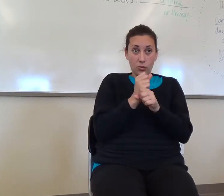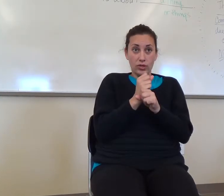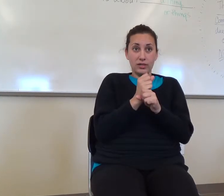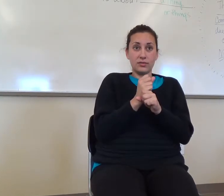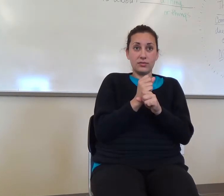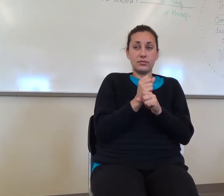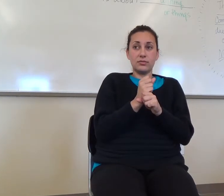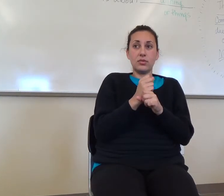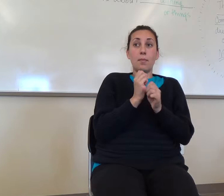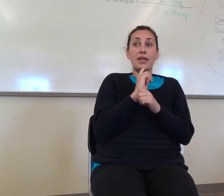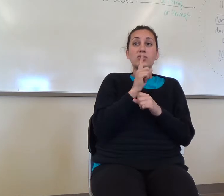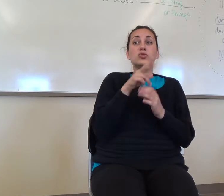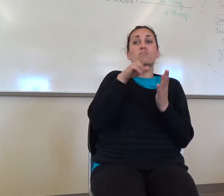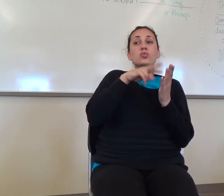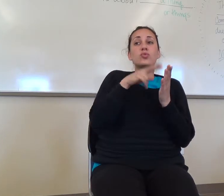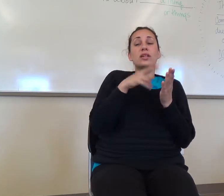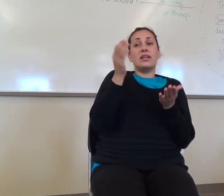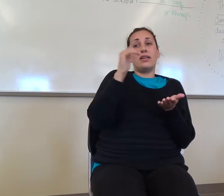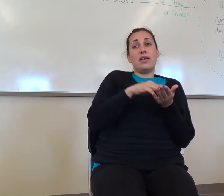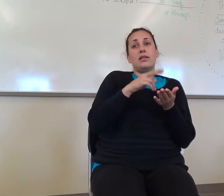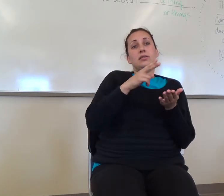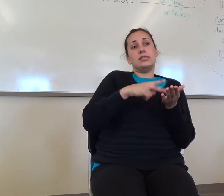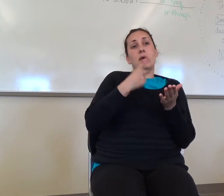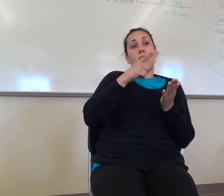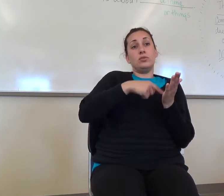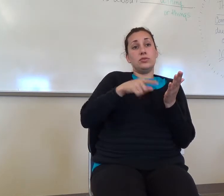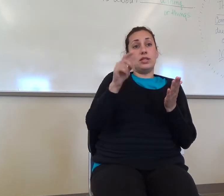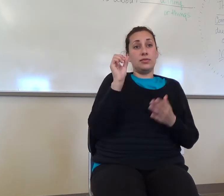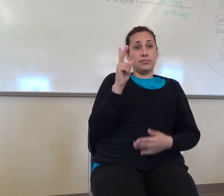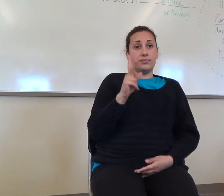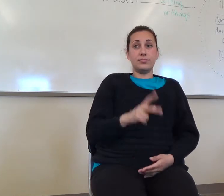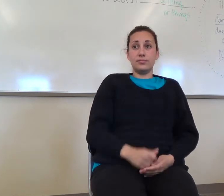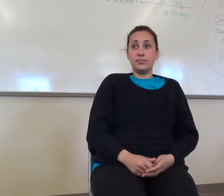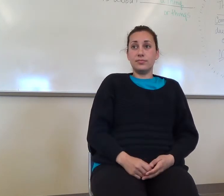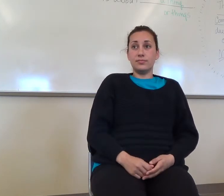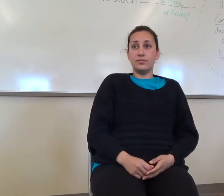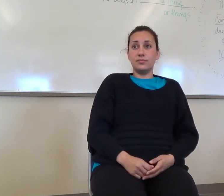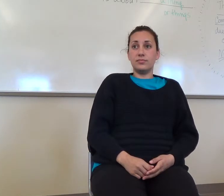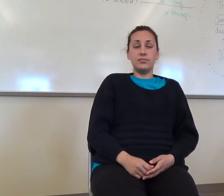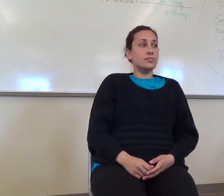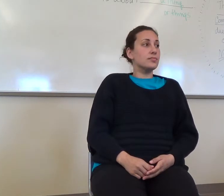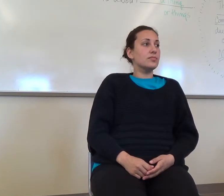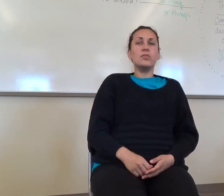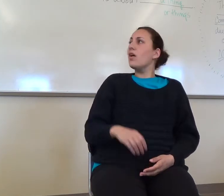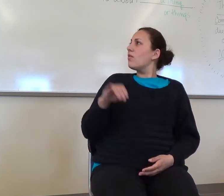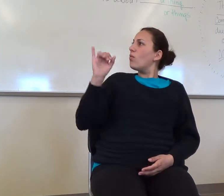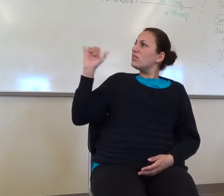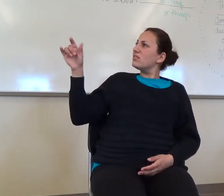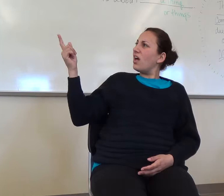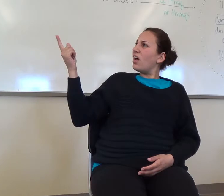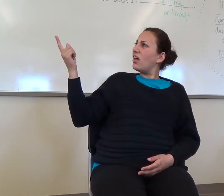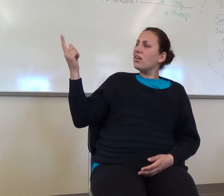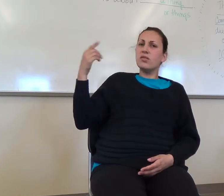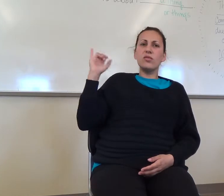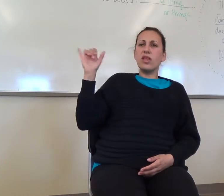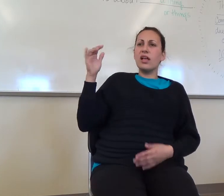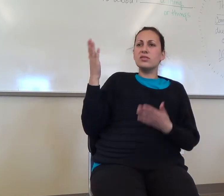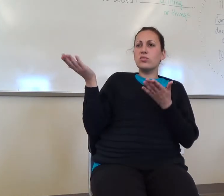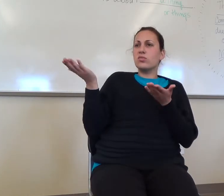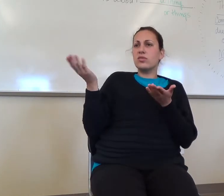tear things apart and just set it down right beside it. What's this in relation to this?